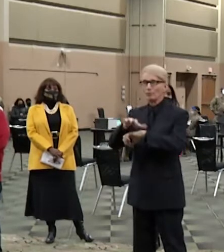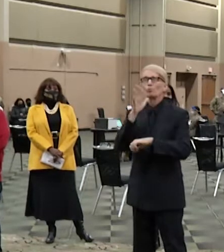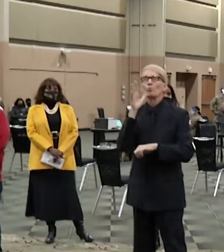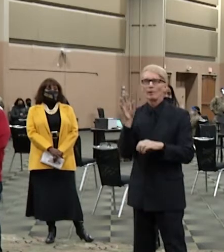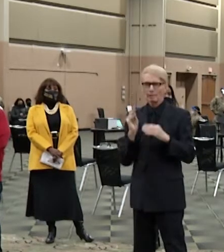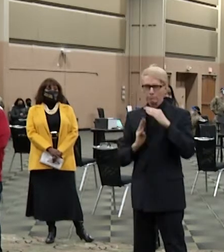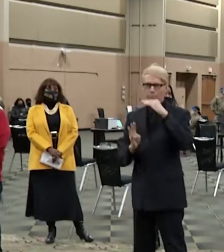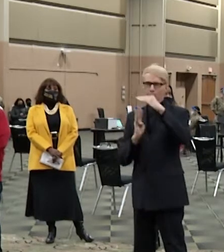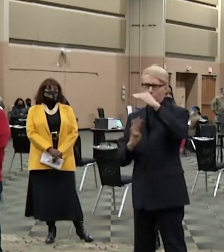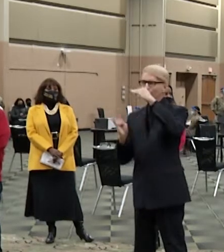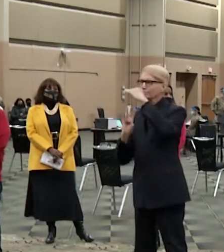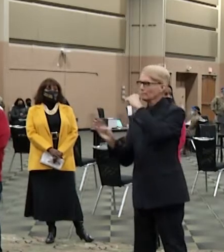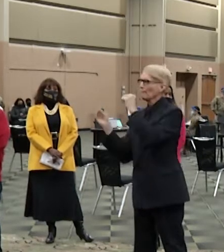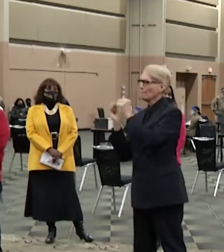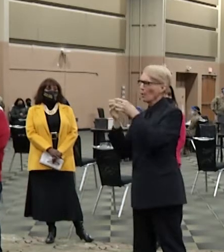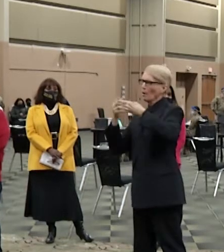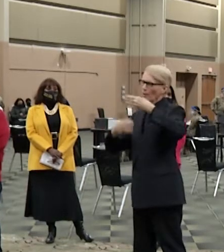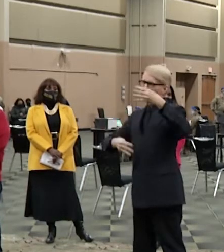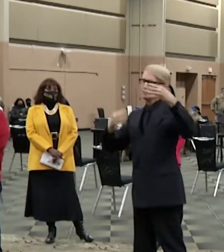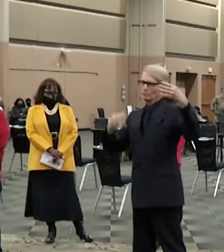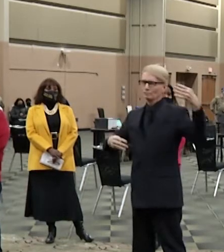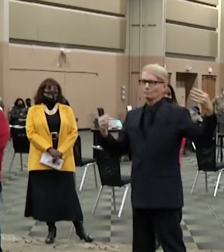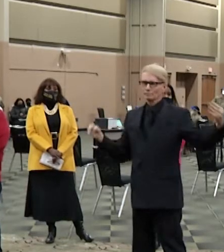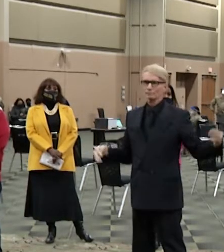vaccine manufacturers. Nearly